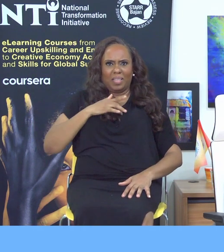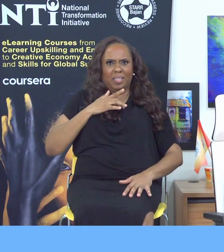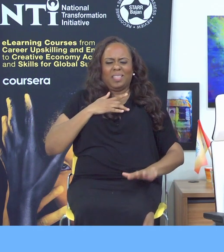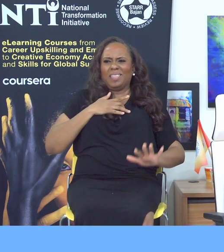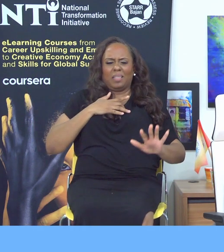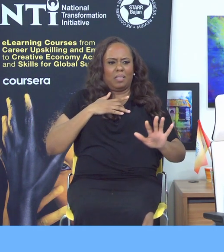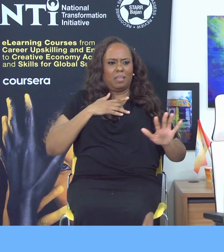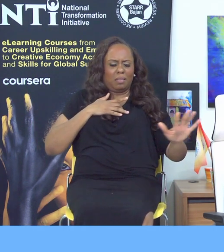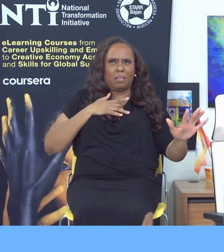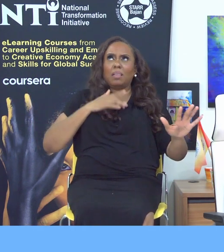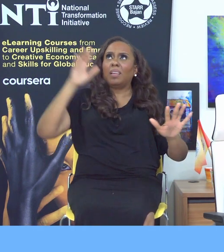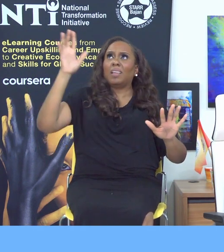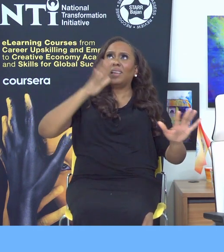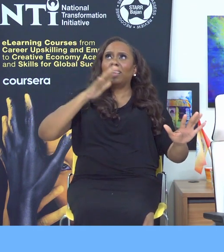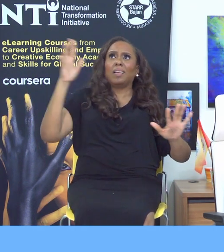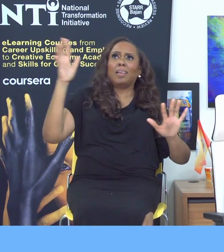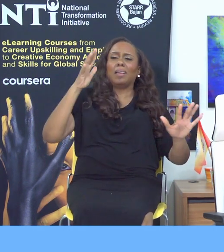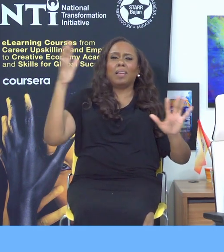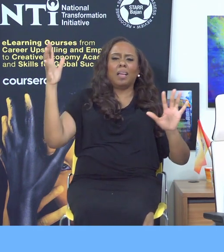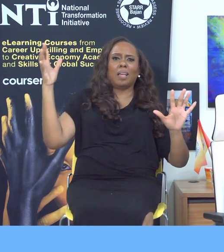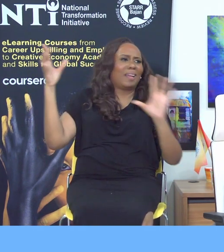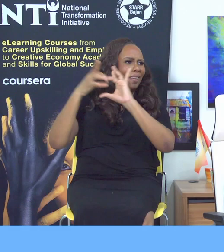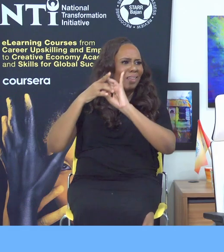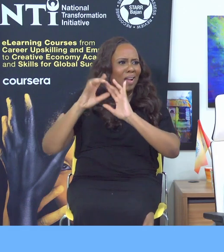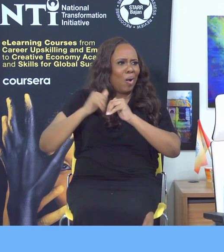in. Right? That's another way. Right?